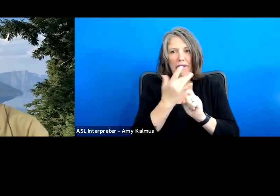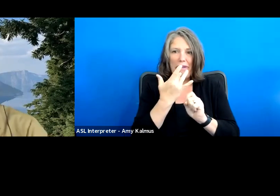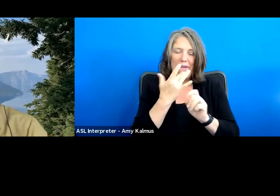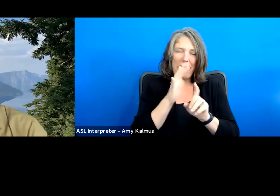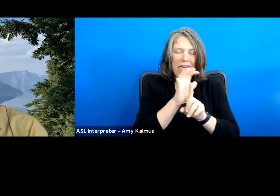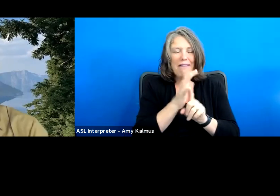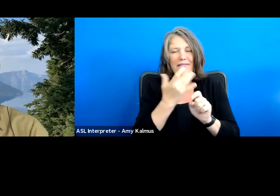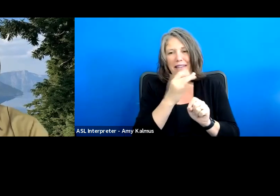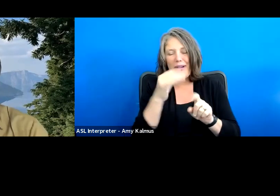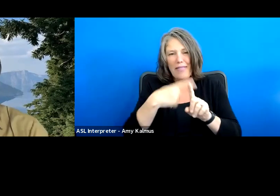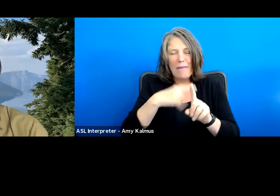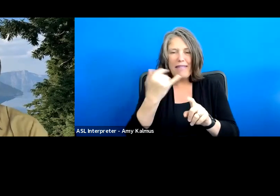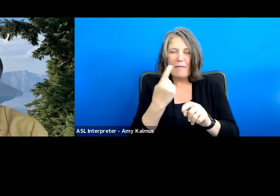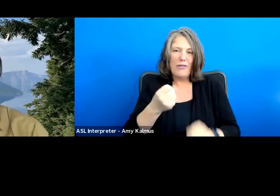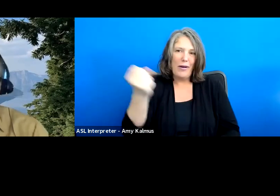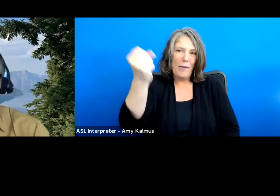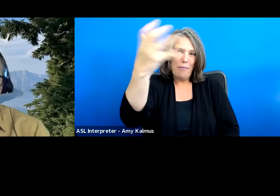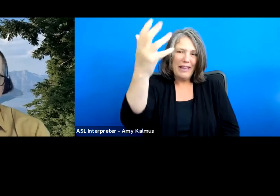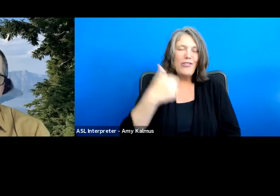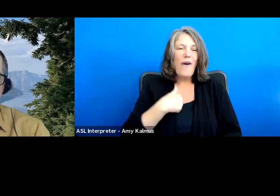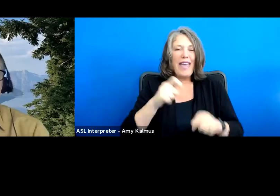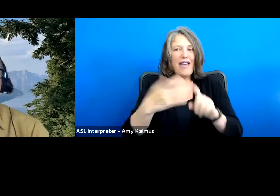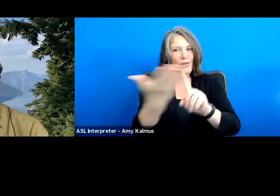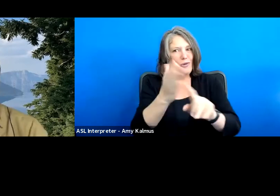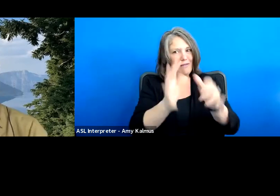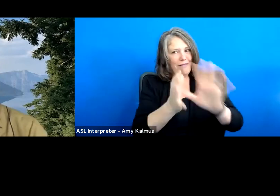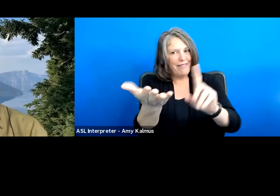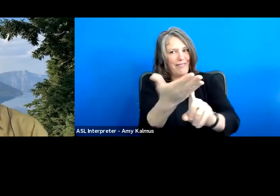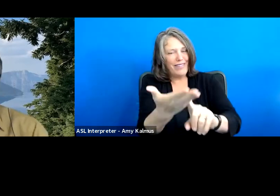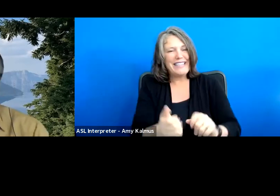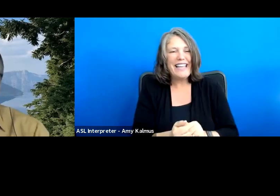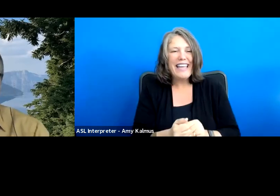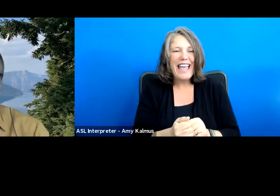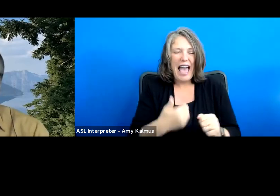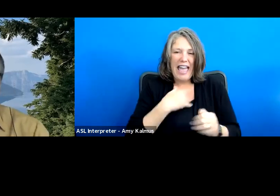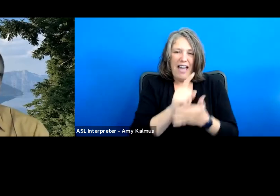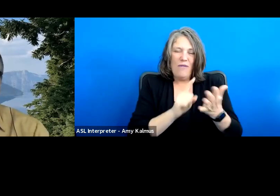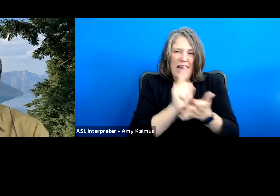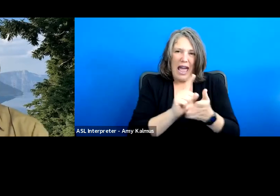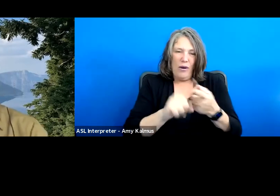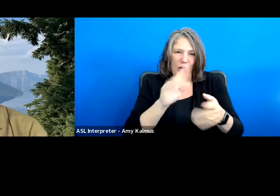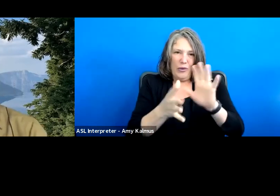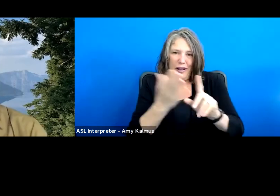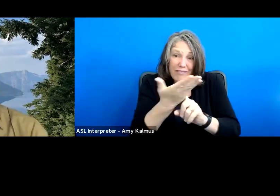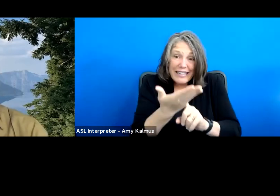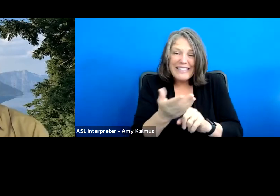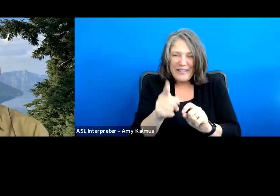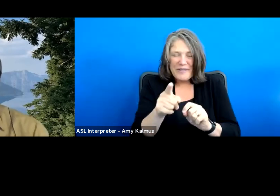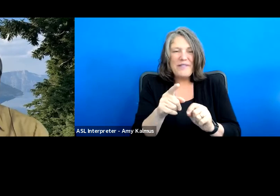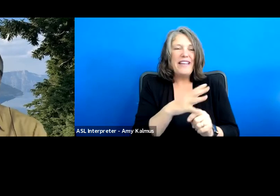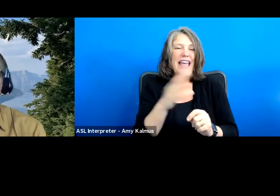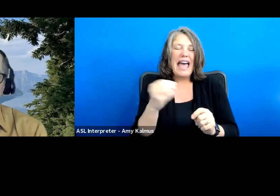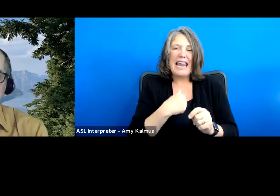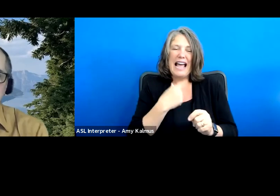that somebody's trying to pitch. So I have to convince you otherwise. I have an hour to do it in. And